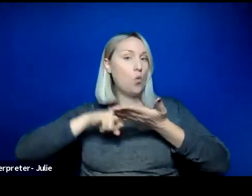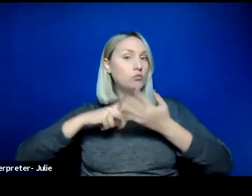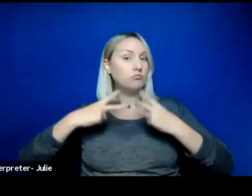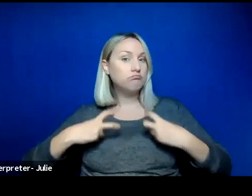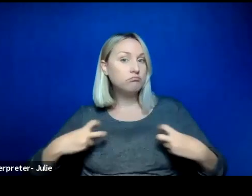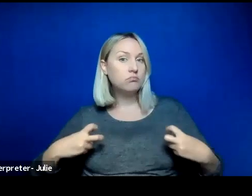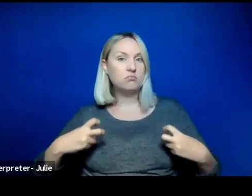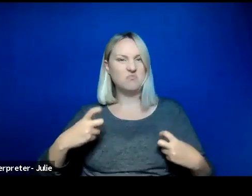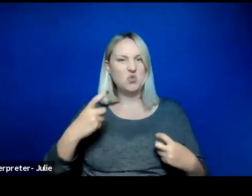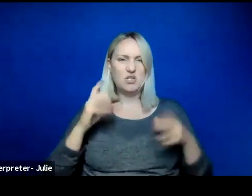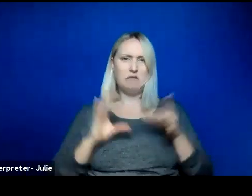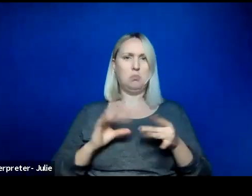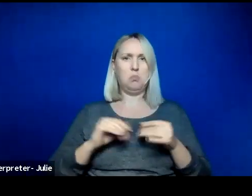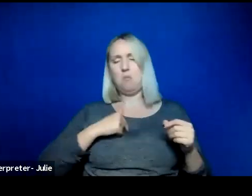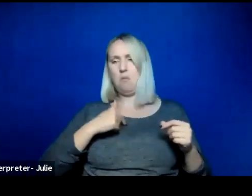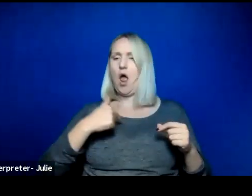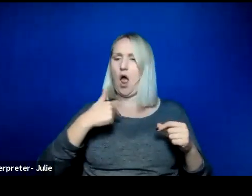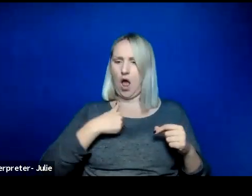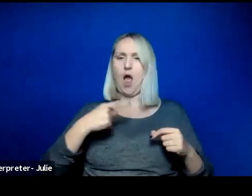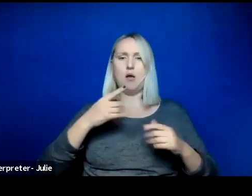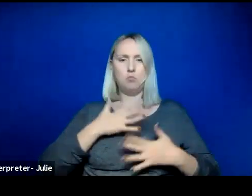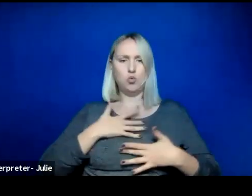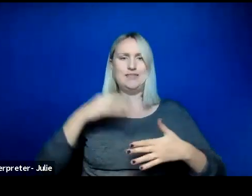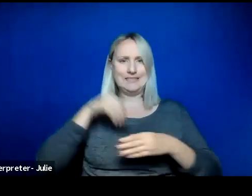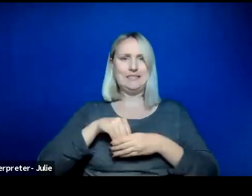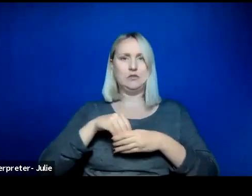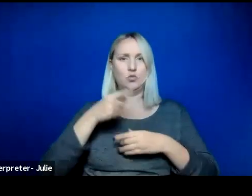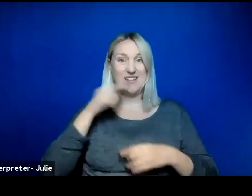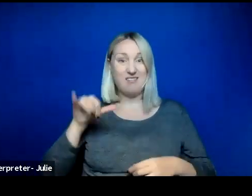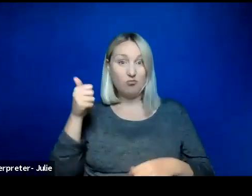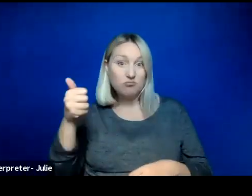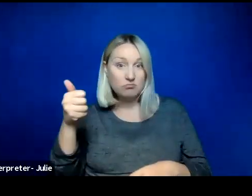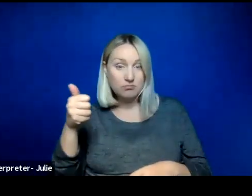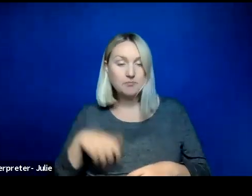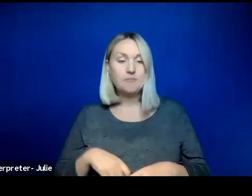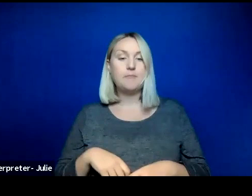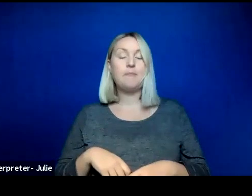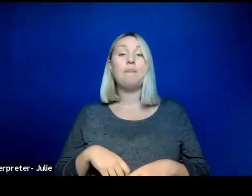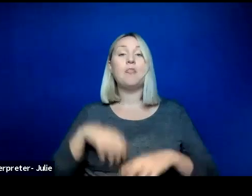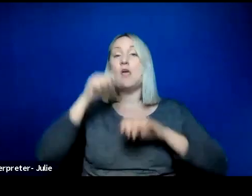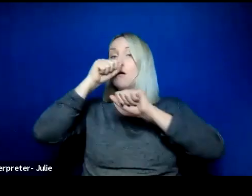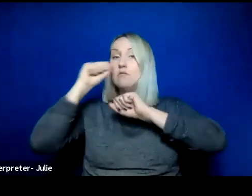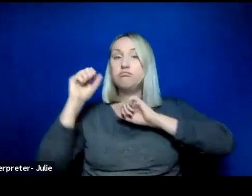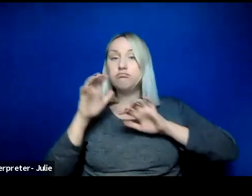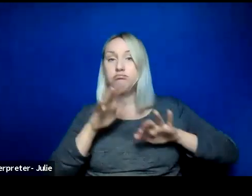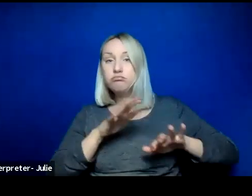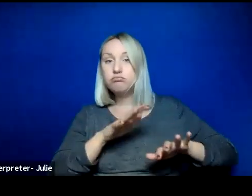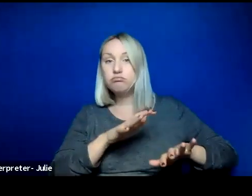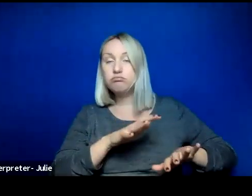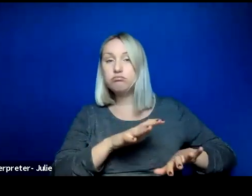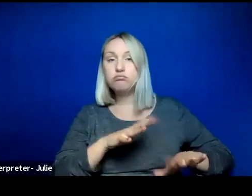even say to yourself, I am breathing in. And then exhale, breathe